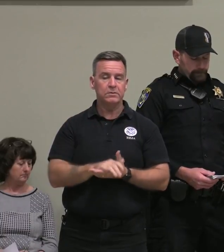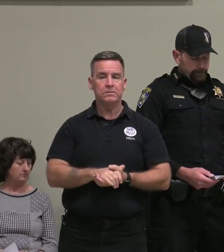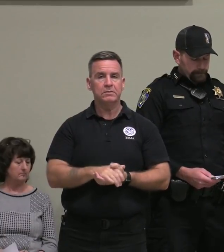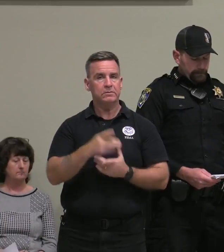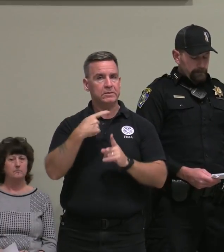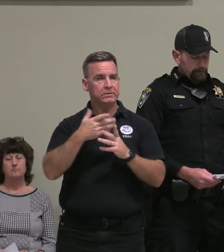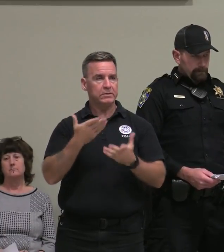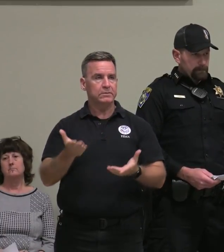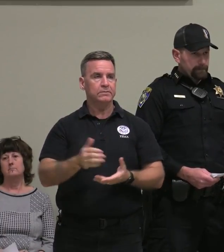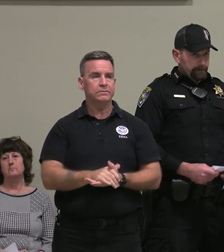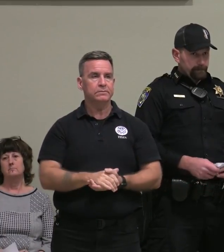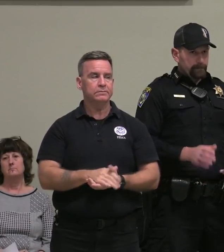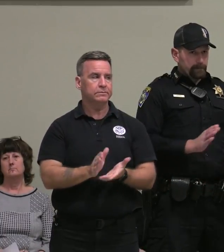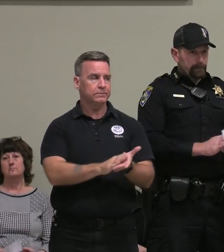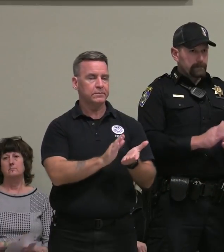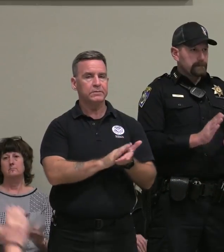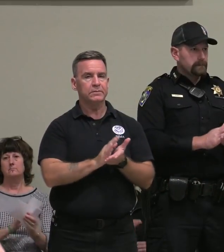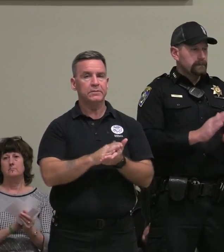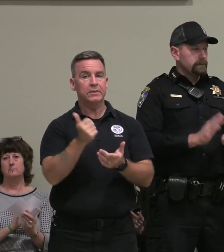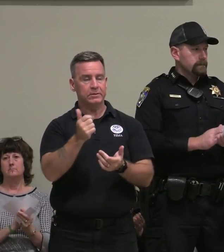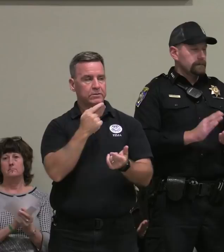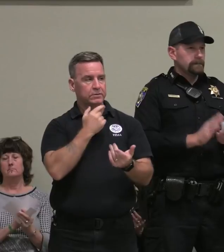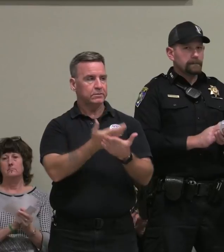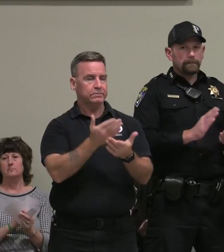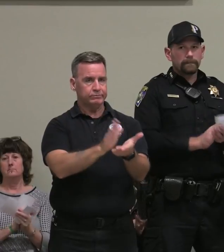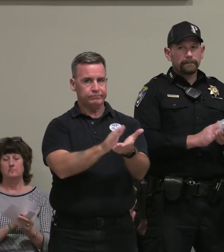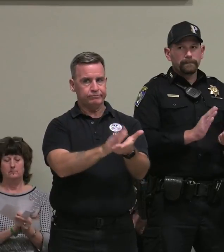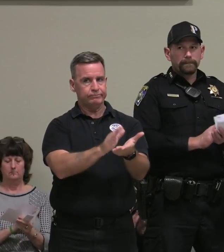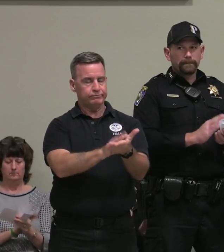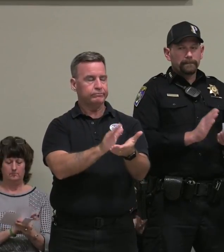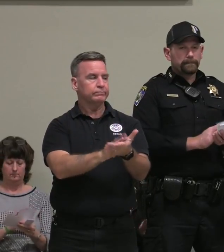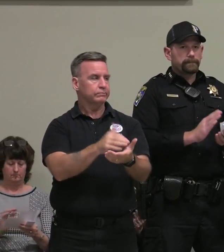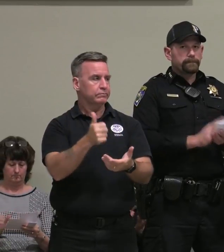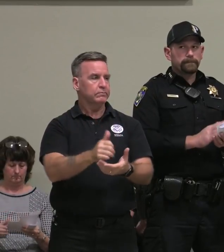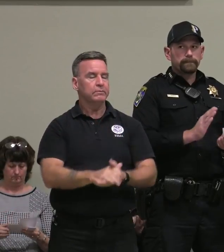that's been a positive thing. Yeah, that's worthy of applause. Absolutely.